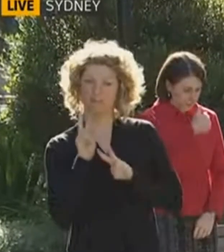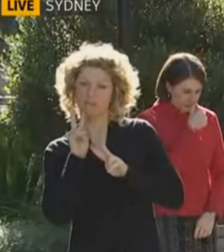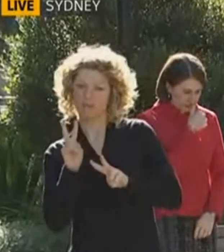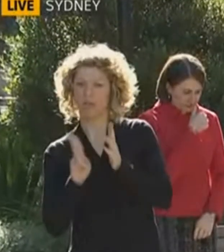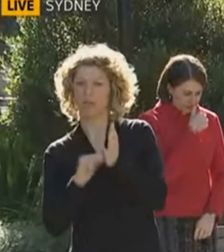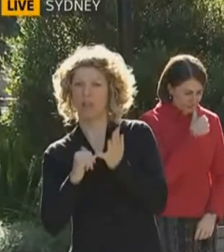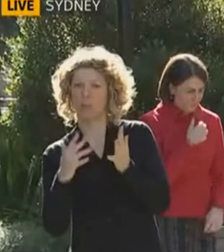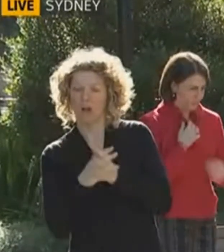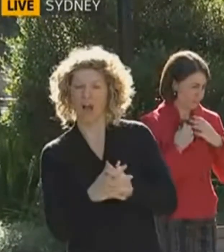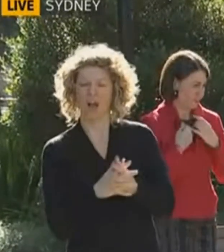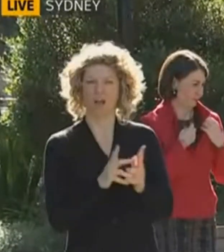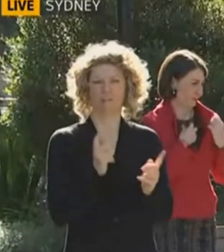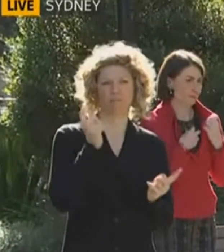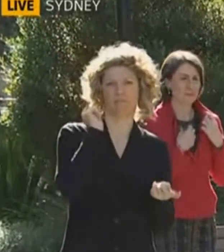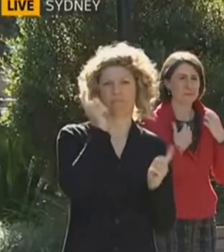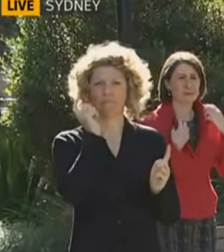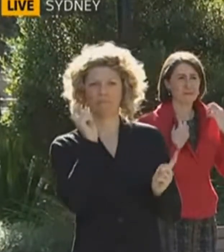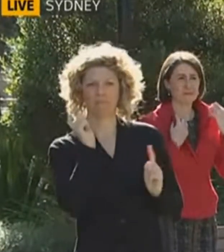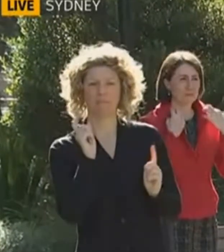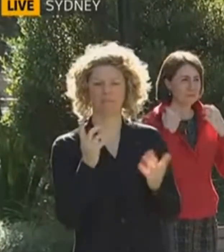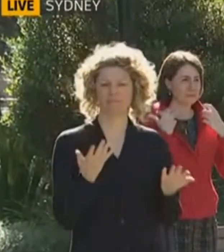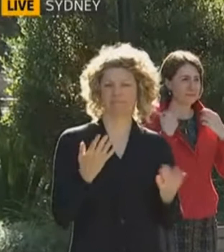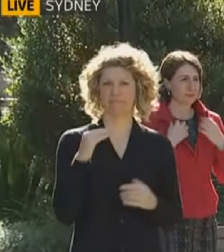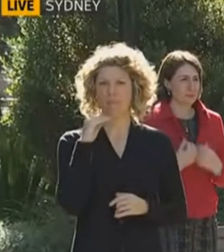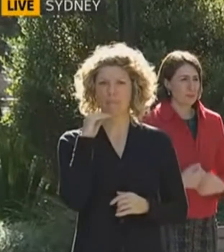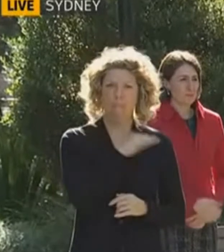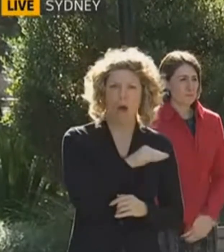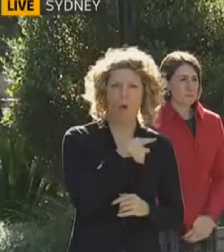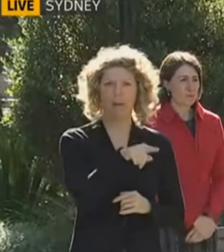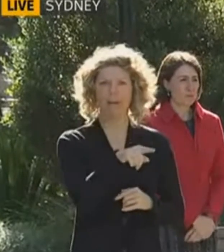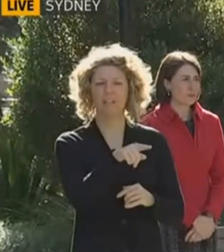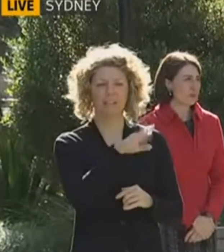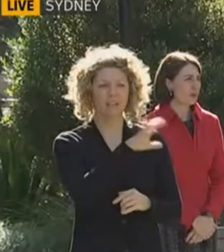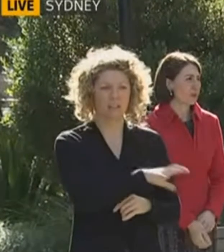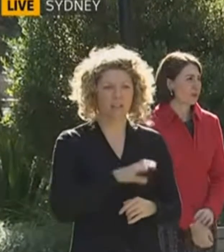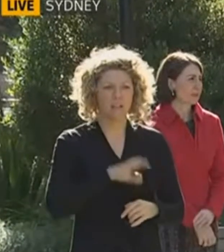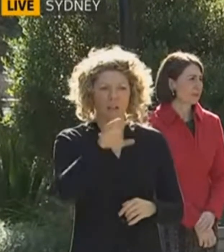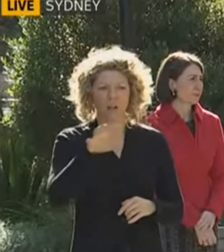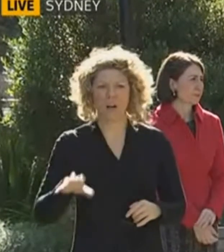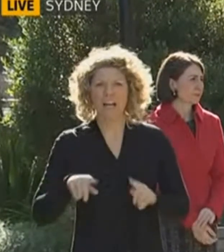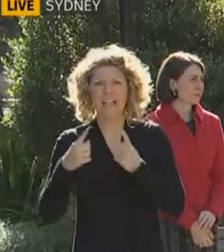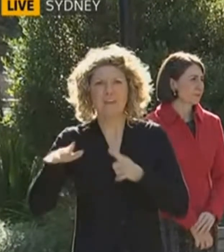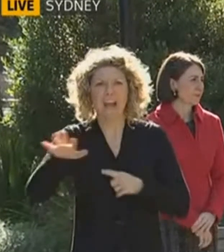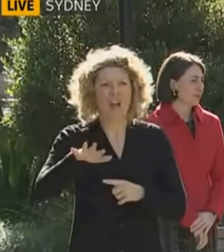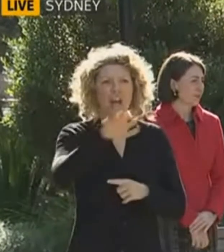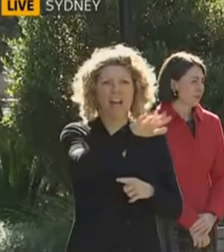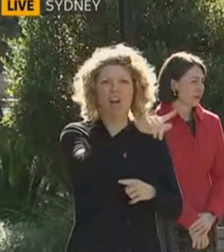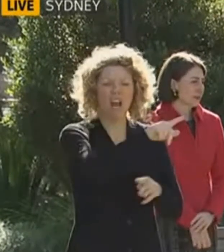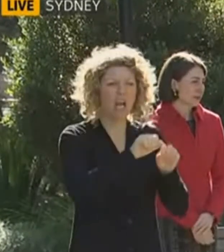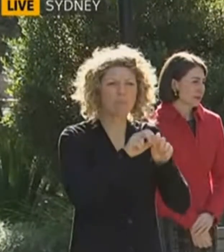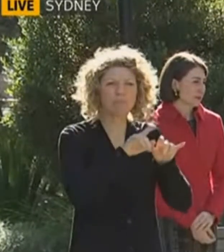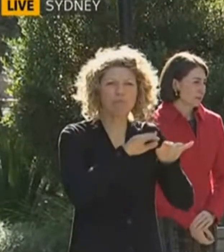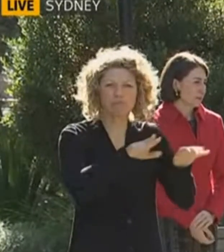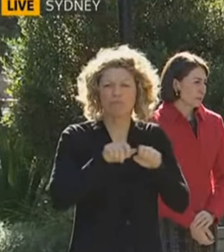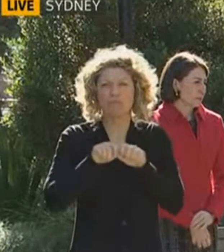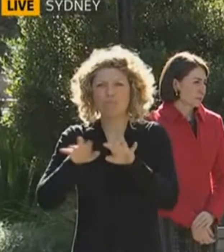not the communities in Melbourne and around Melbourne would continue to have transmission. That